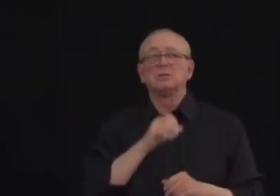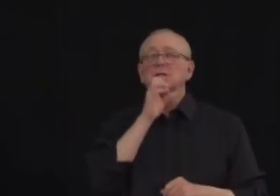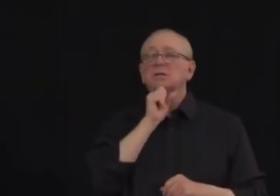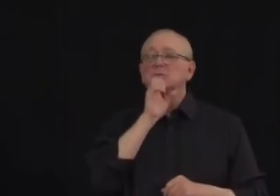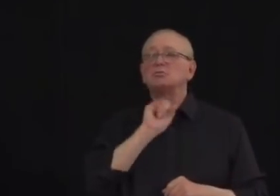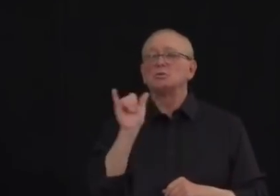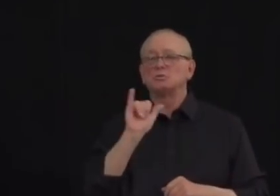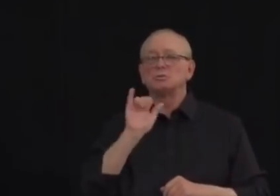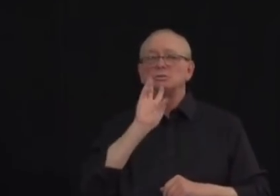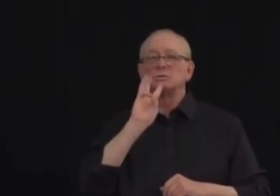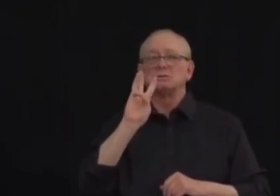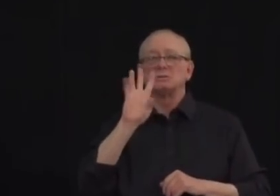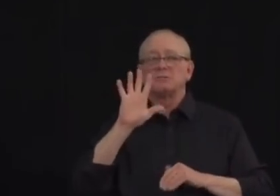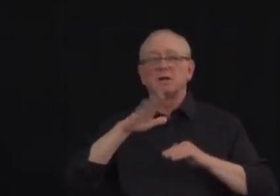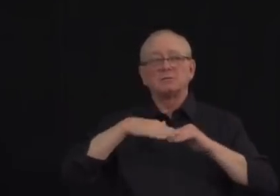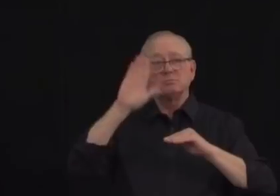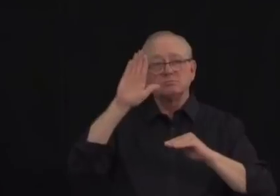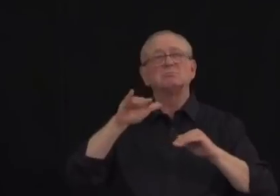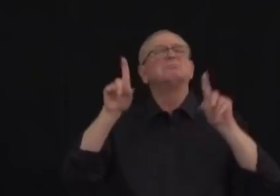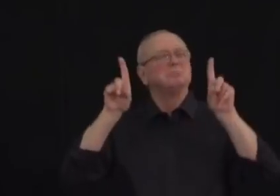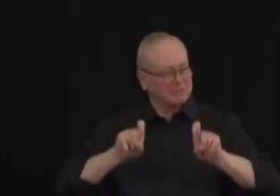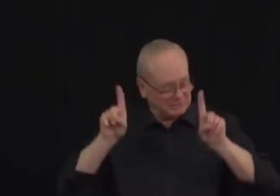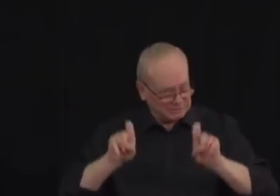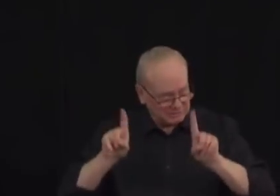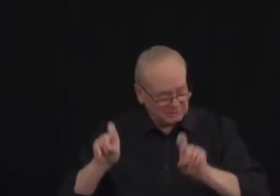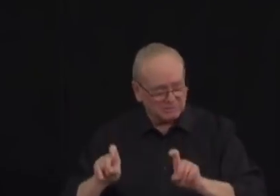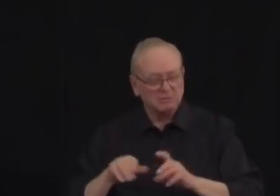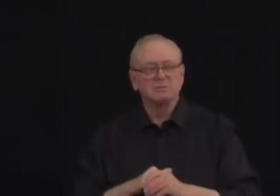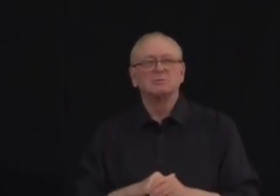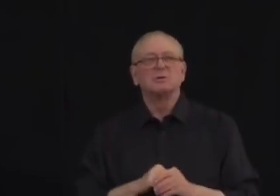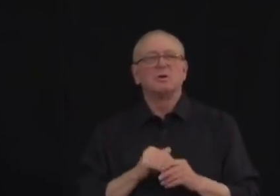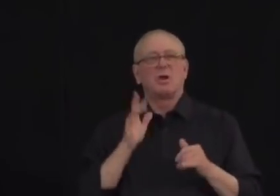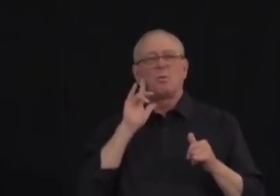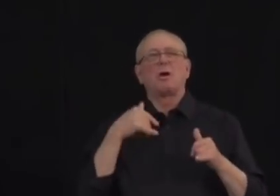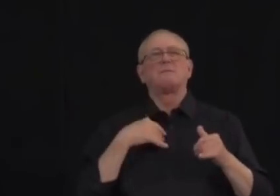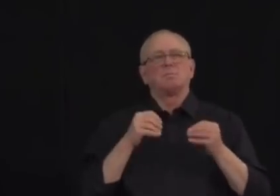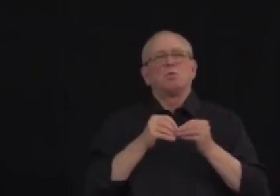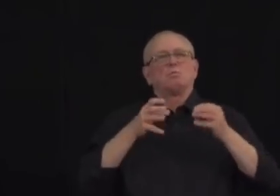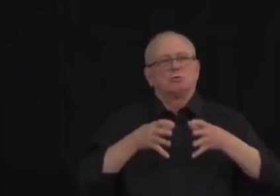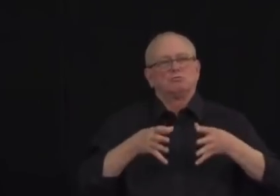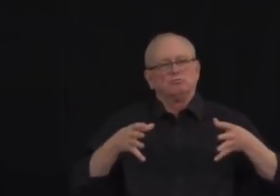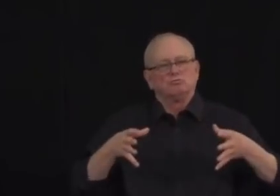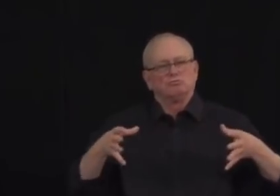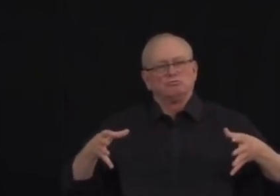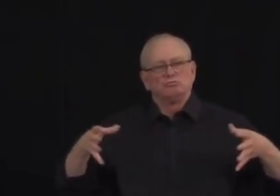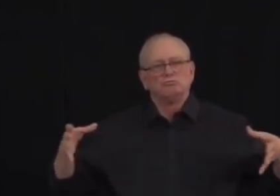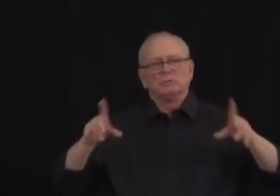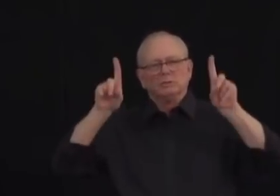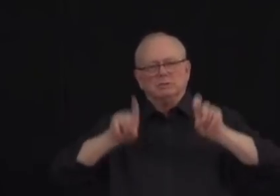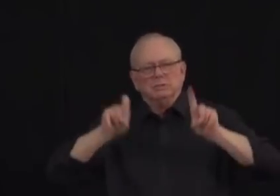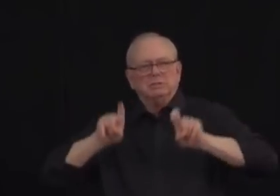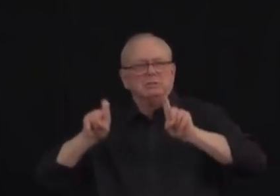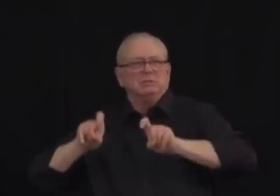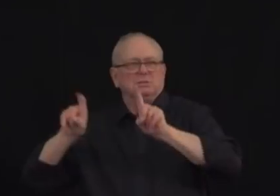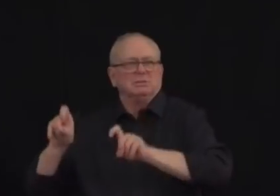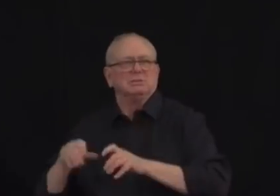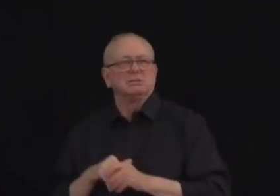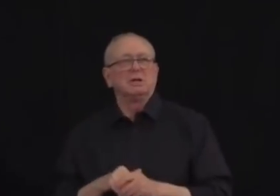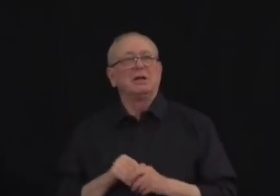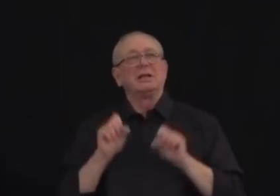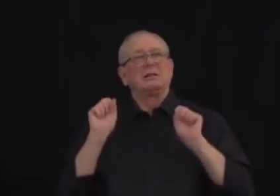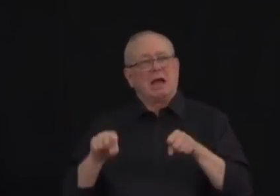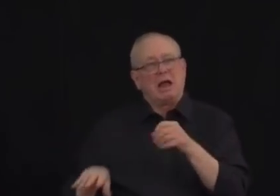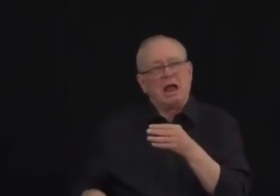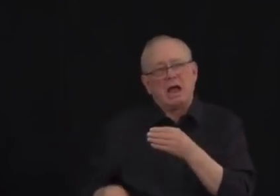still have capacity to do more testing, and so at this point, we are expanding further. You have previously heard me